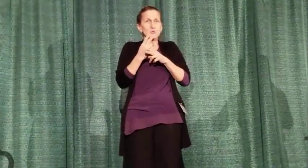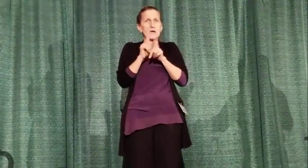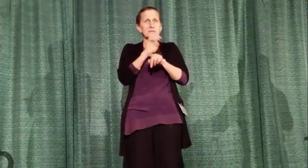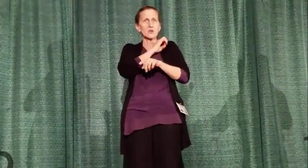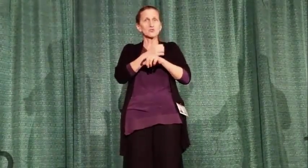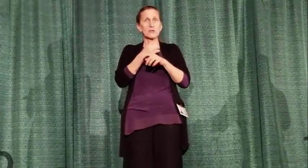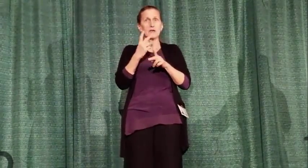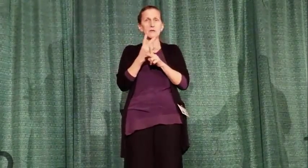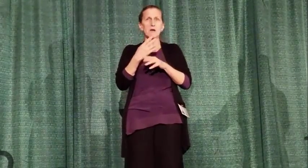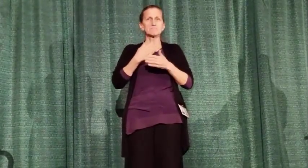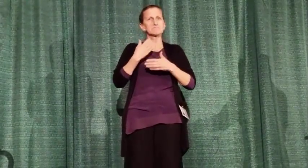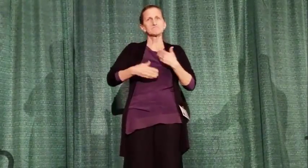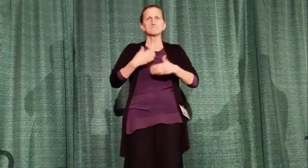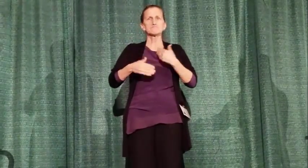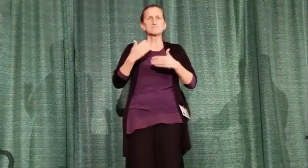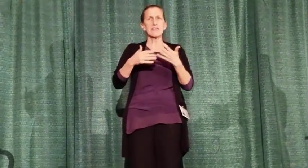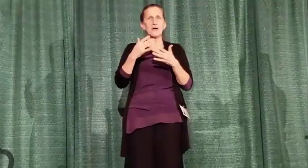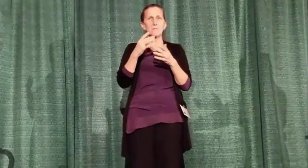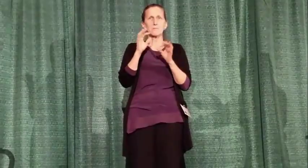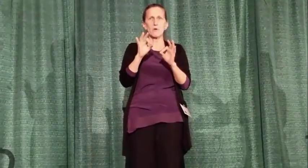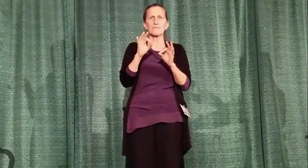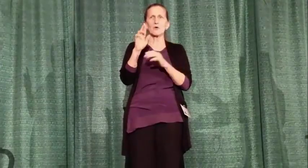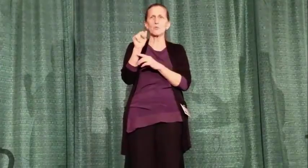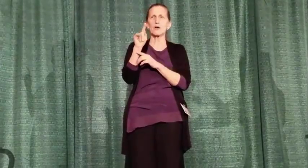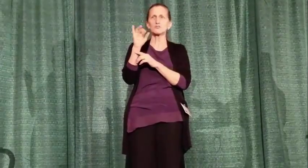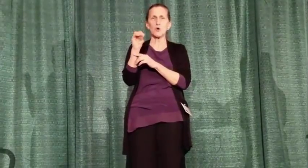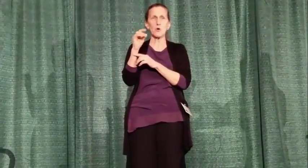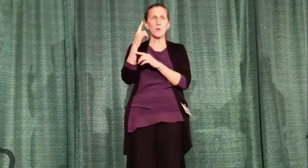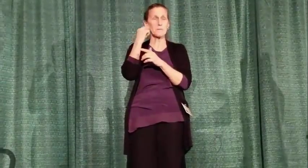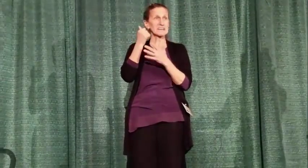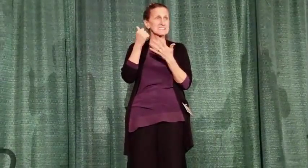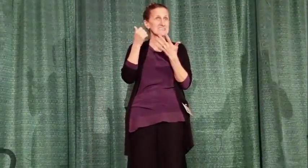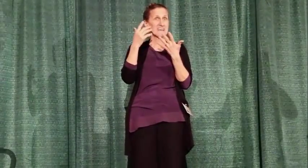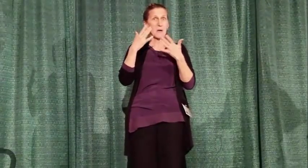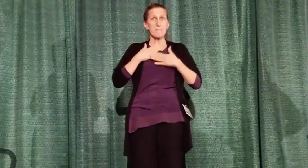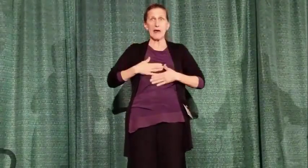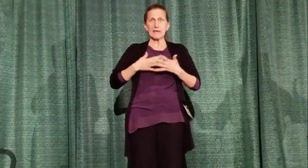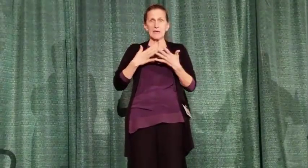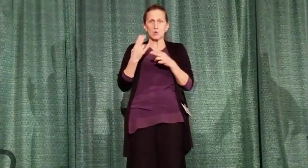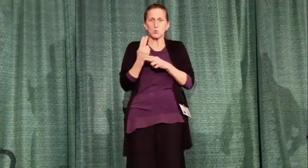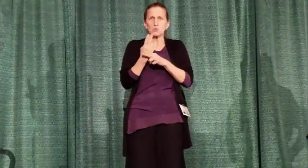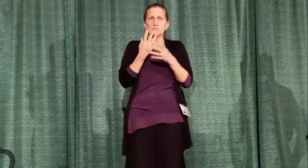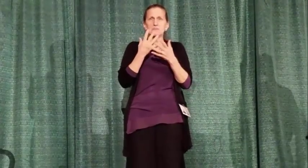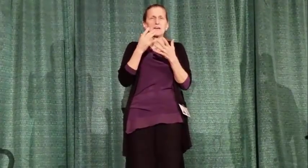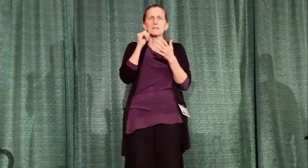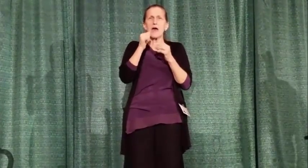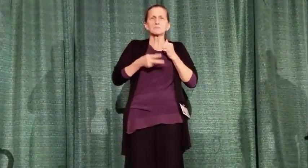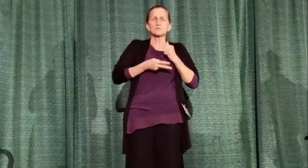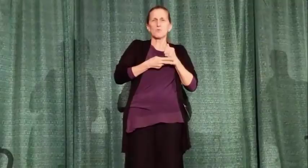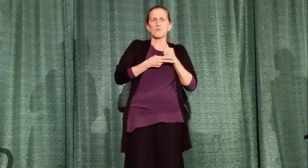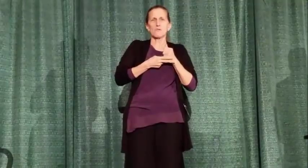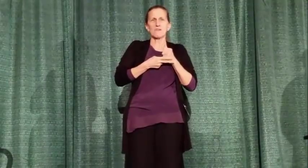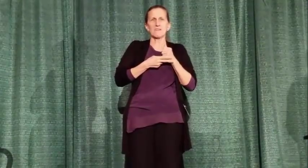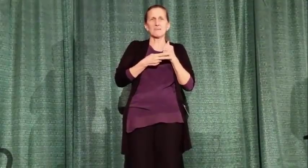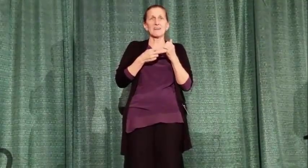omega-6, omega-3 ratio in your tissues favorable because you can preferentially burn the omega-6 fat off the body instead of storing them as fat.